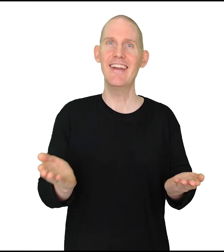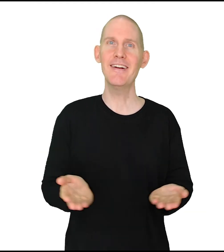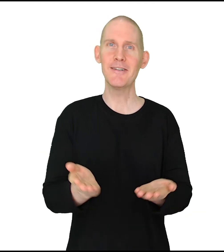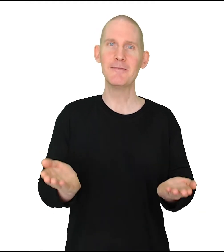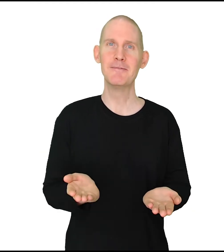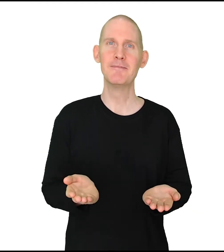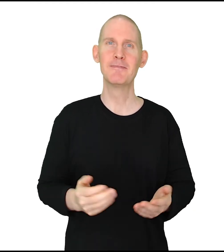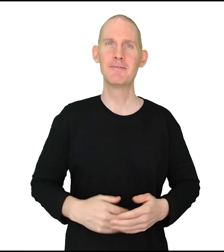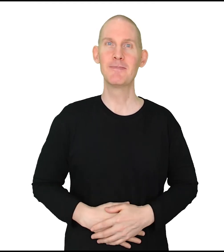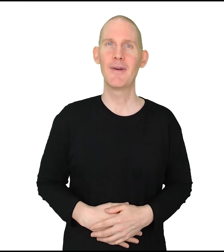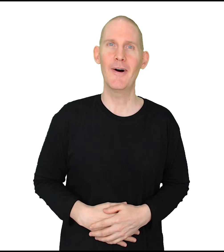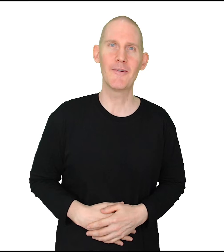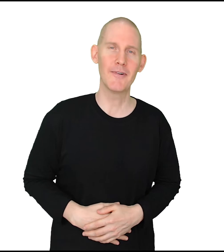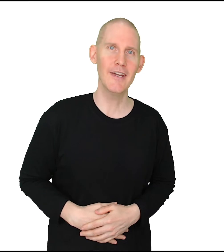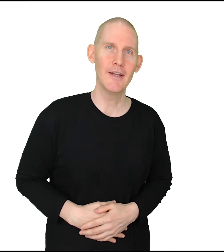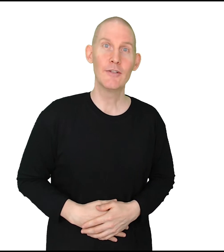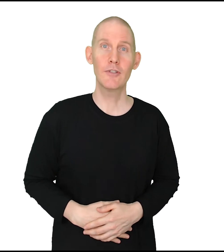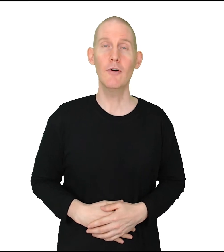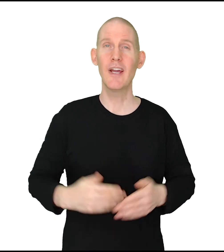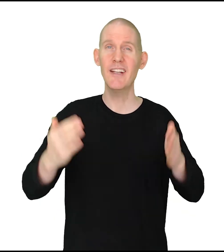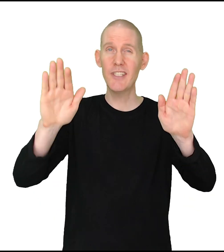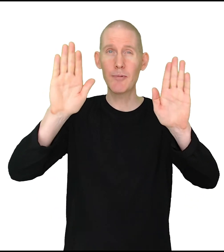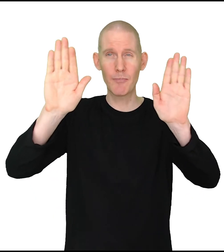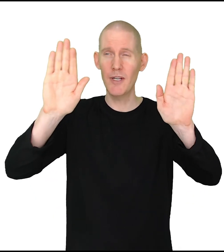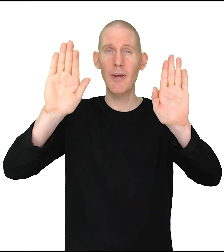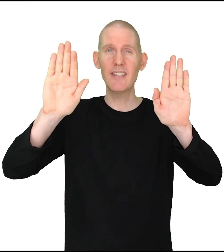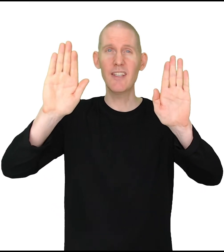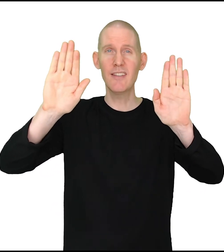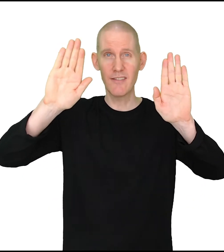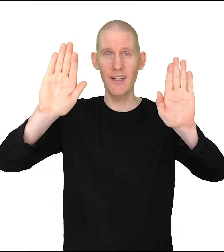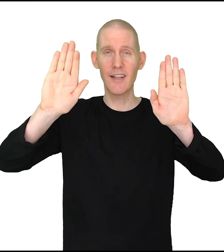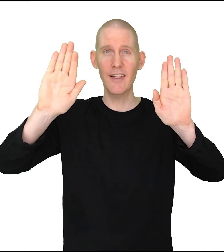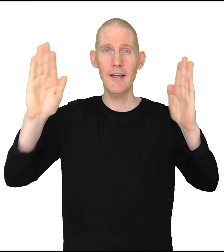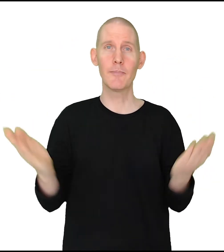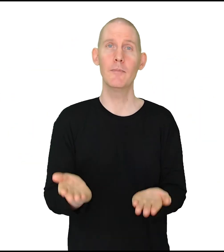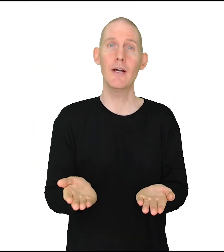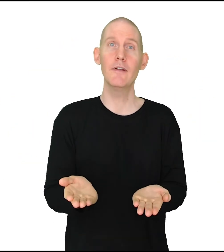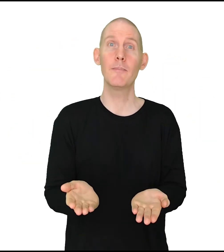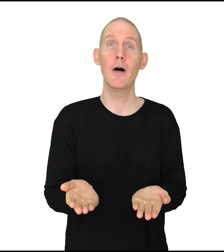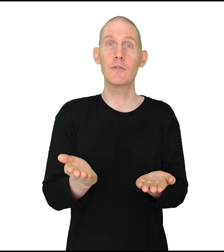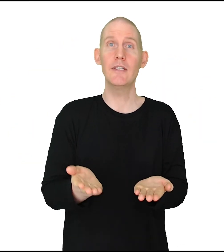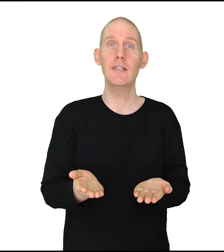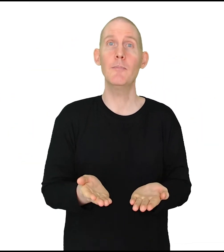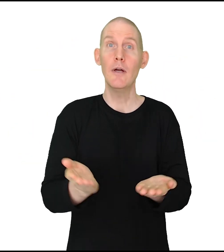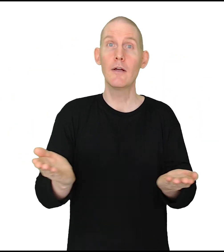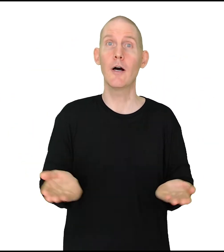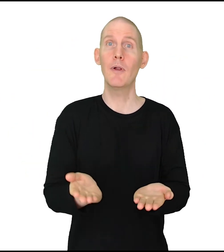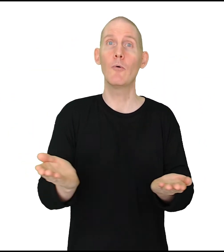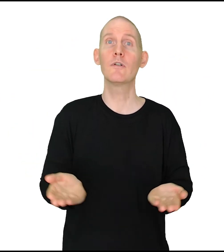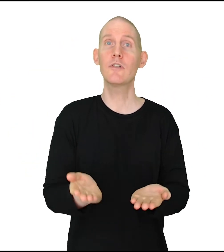Here. All right, so hand shapes are pretty basic, right? Like that. Put them down there, palms facing up, couple outward